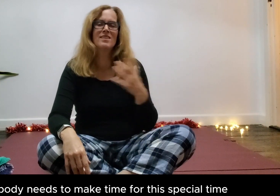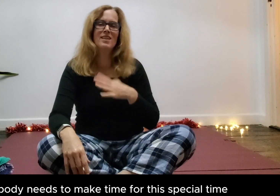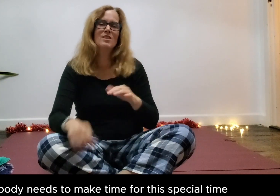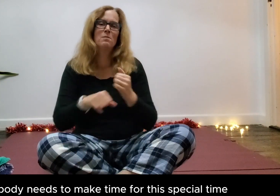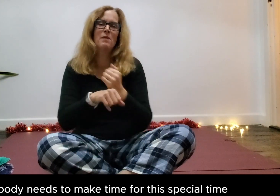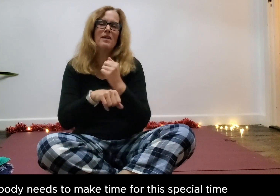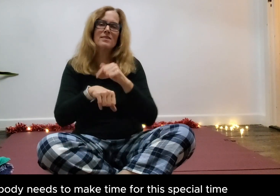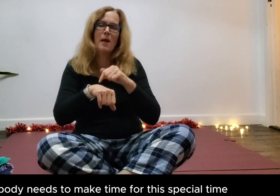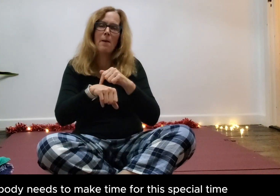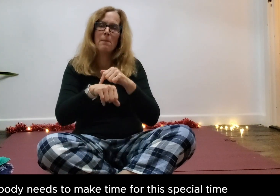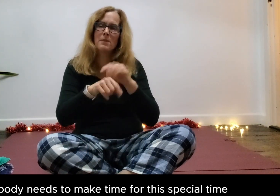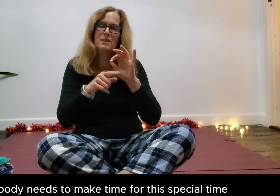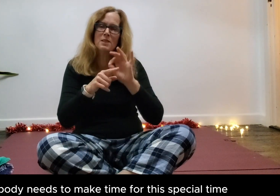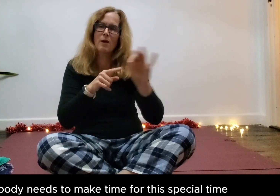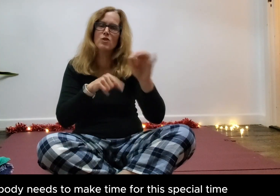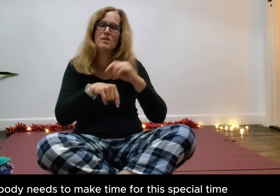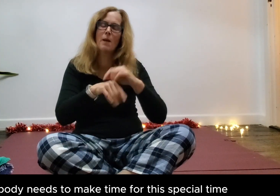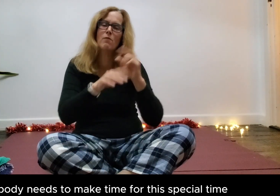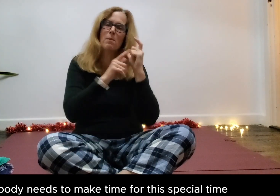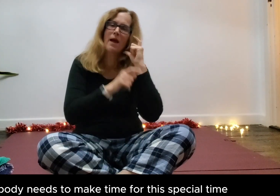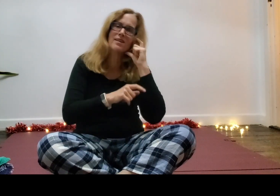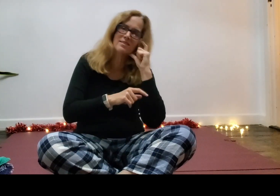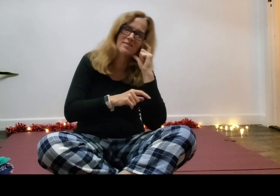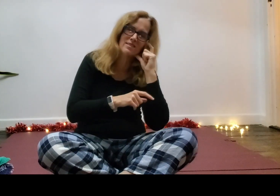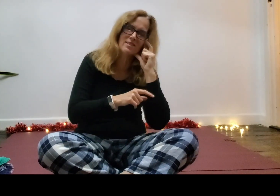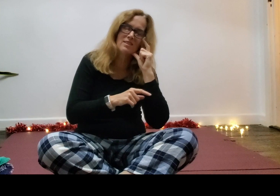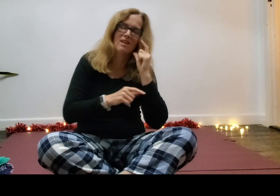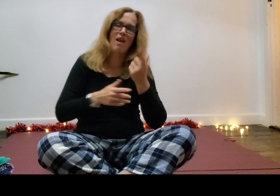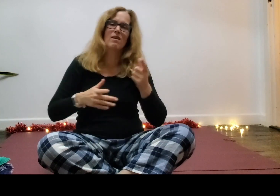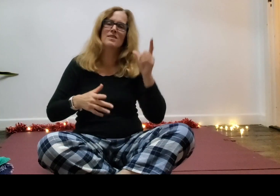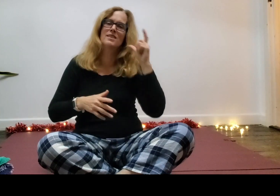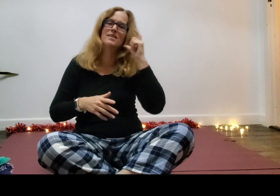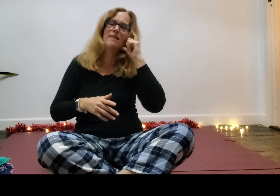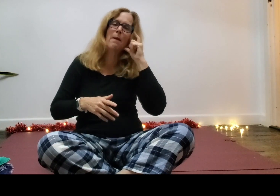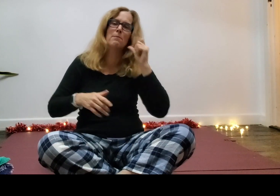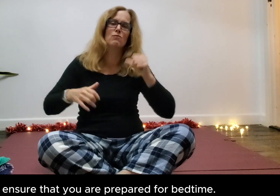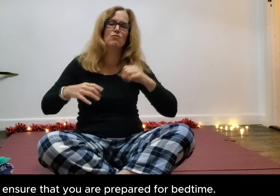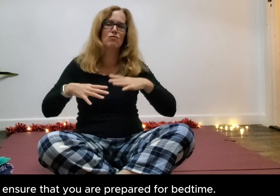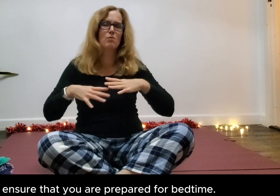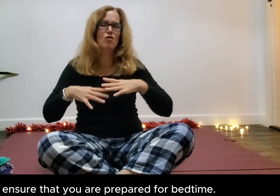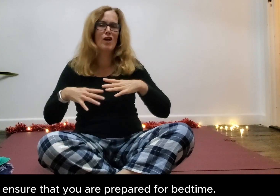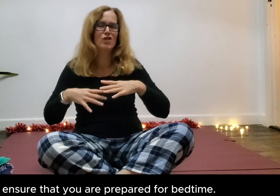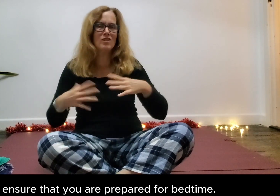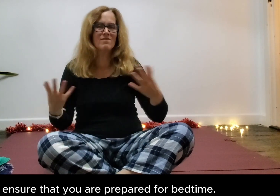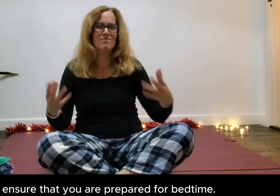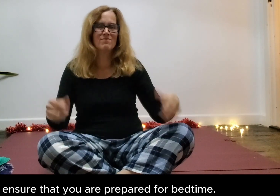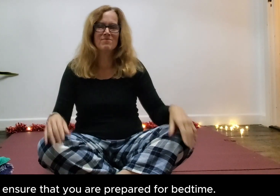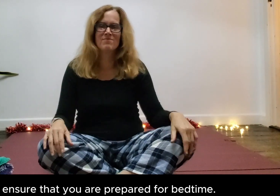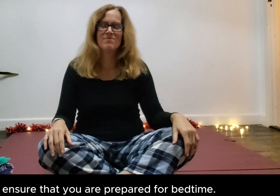Everybody needs to make time for this special time and ensure that you are prepared for